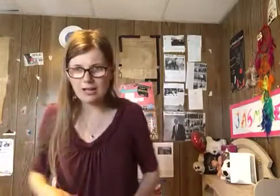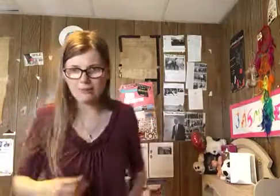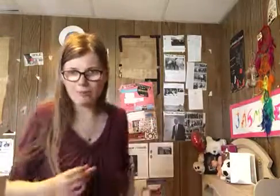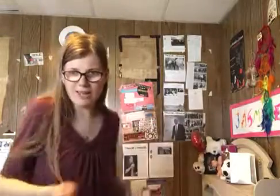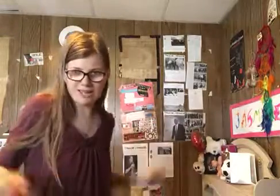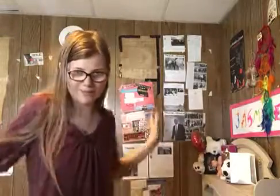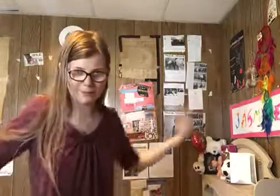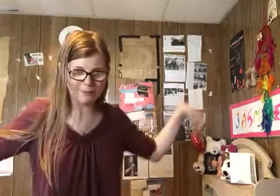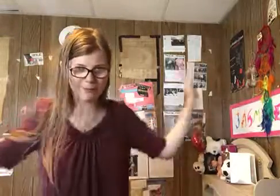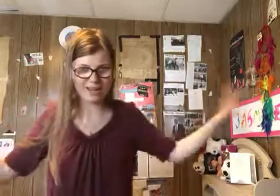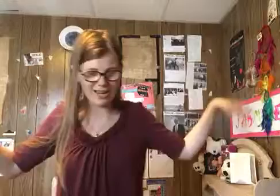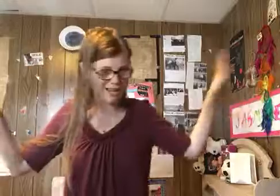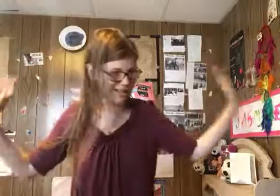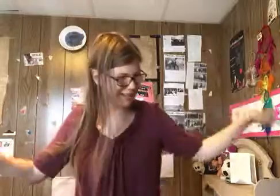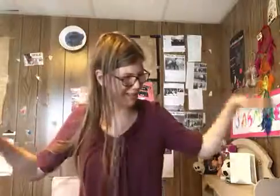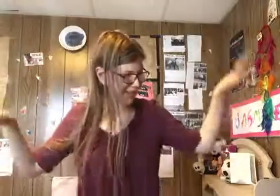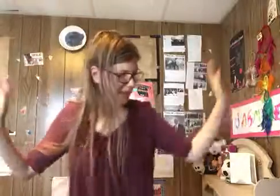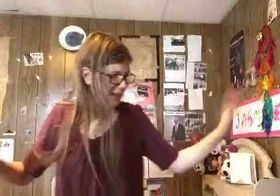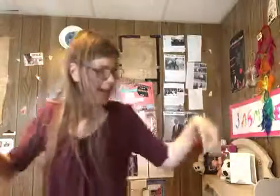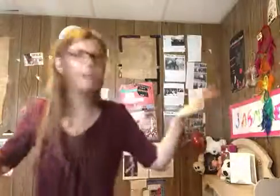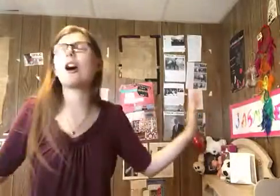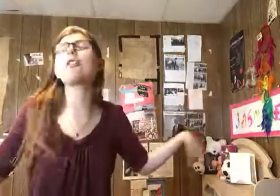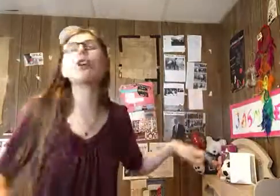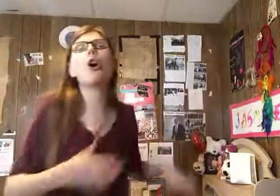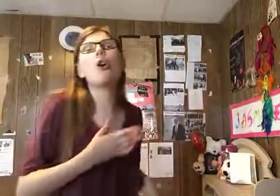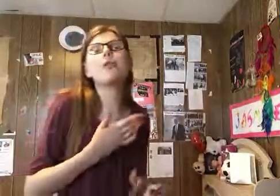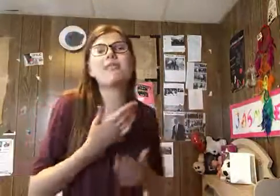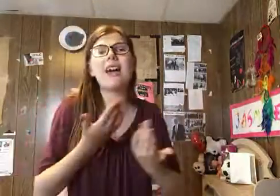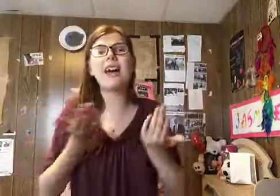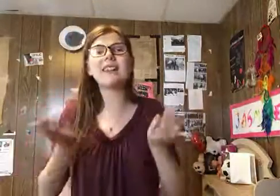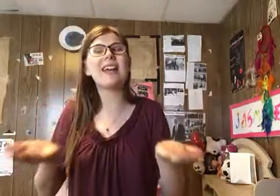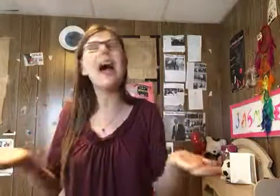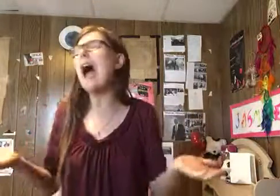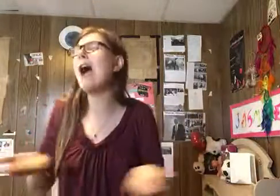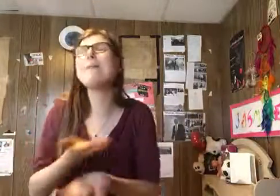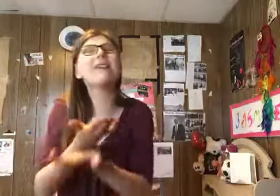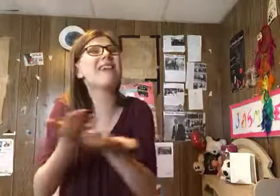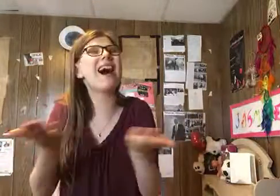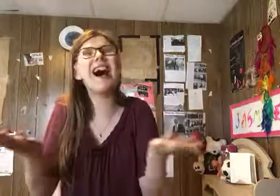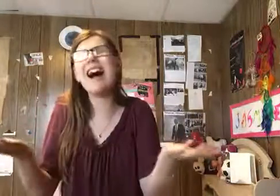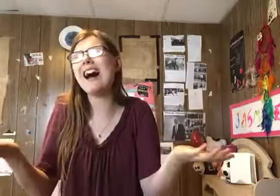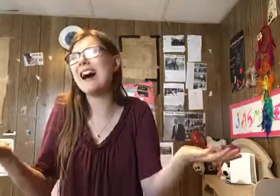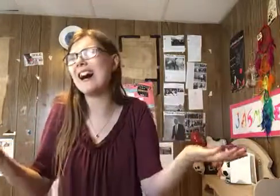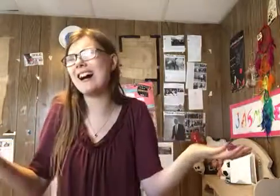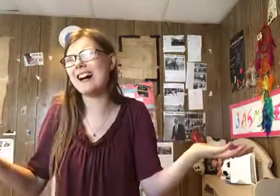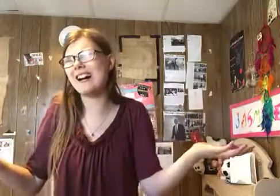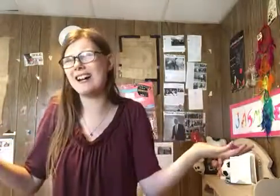And wings to fly. God knows that I'm